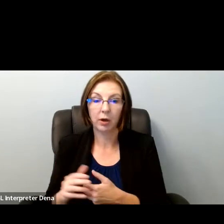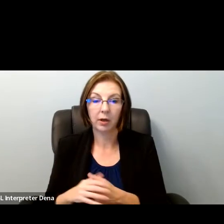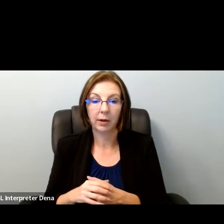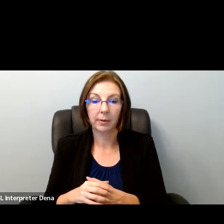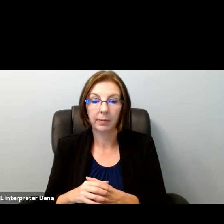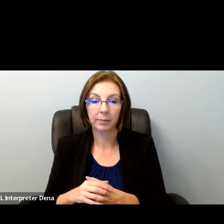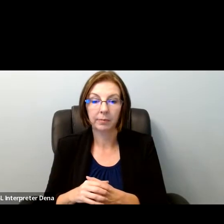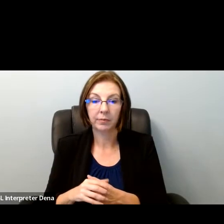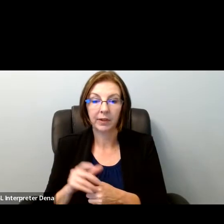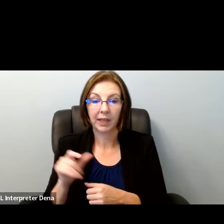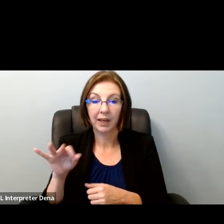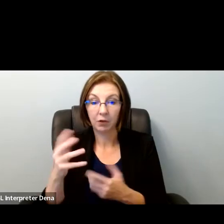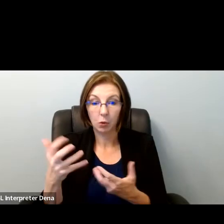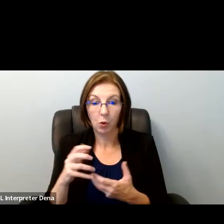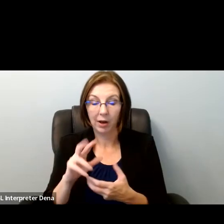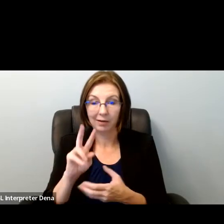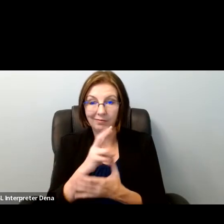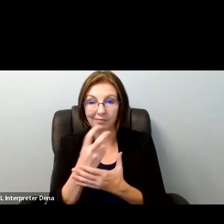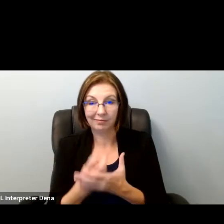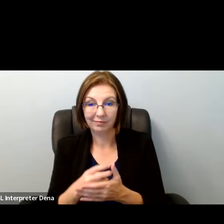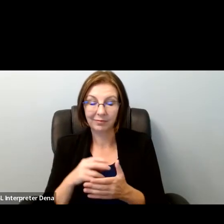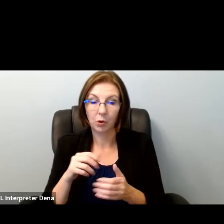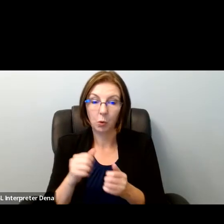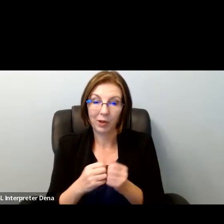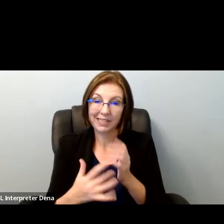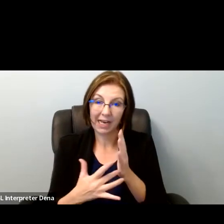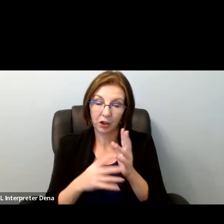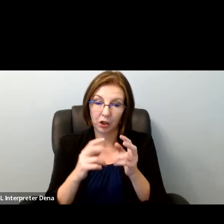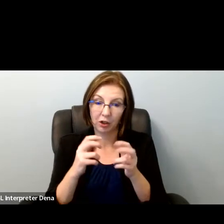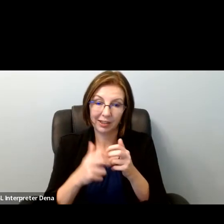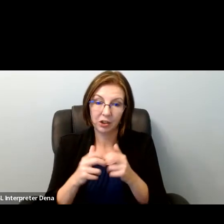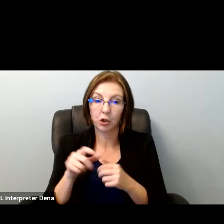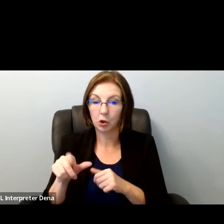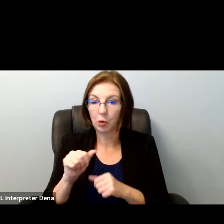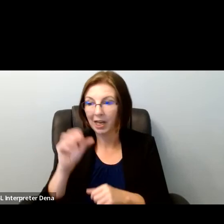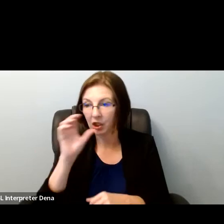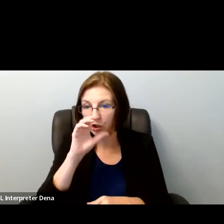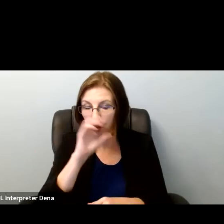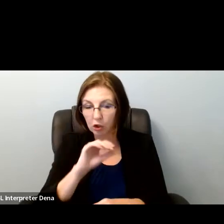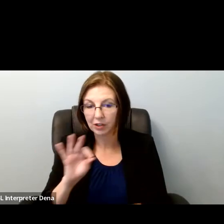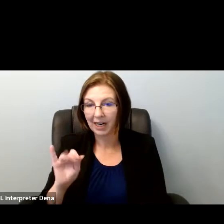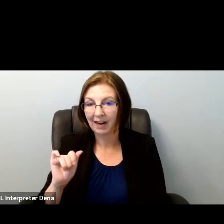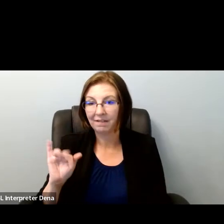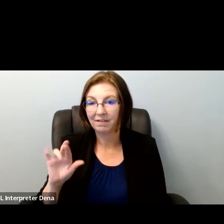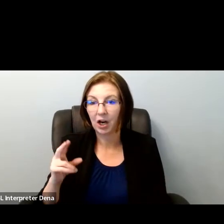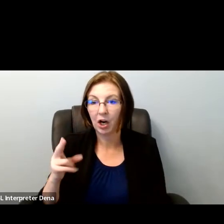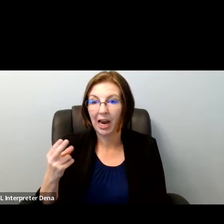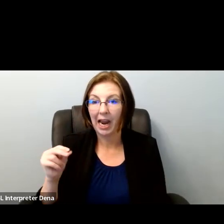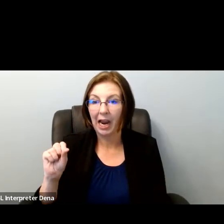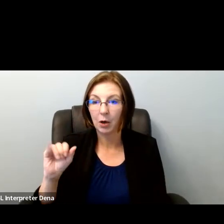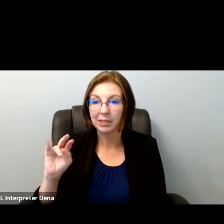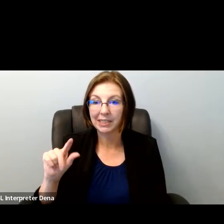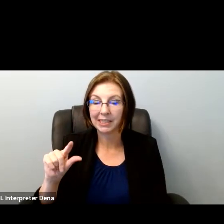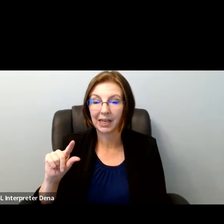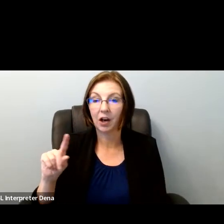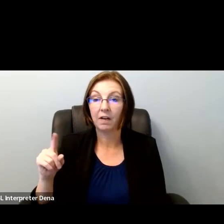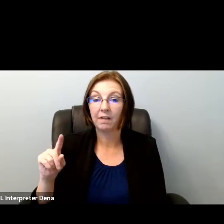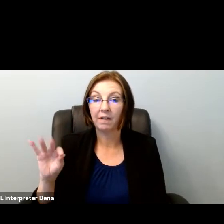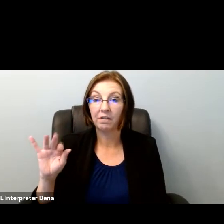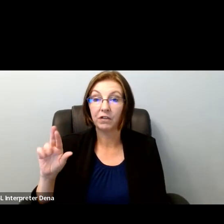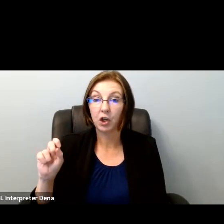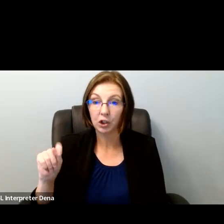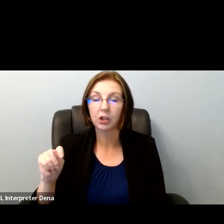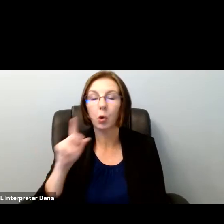deep dive technical issues, we offer that. Just do a web search for Fair Housing Accessibility First and you'll turn up our